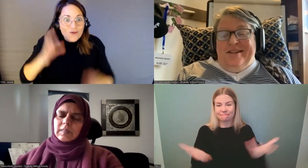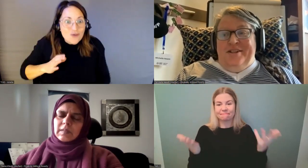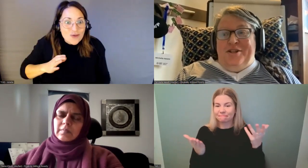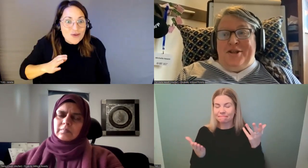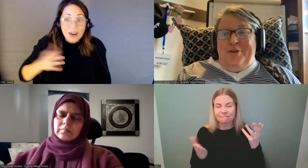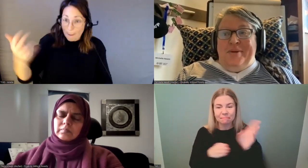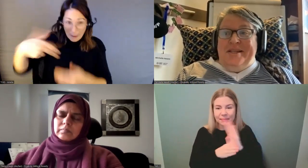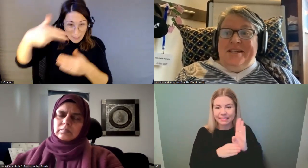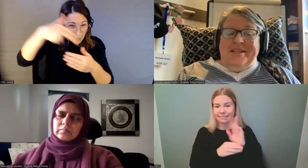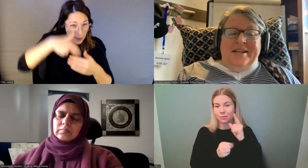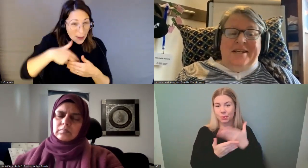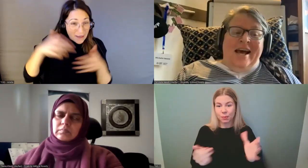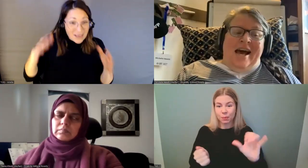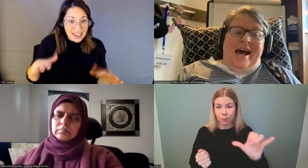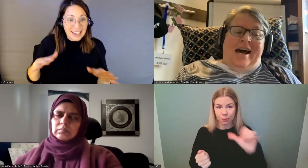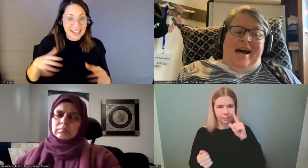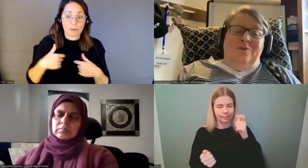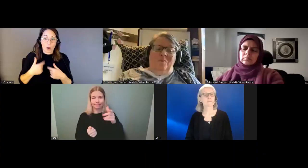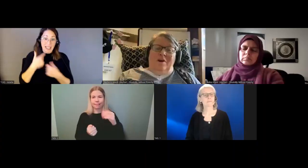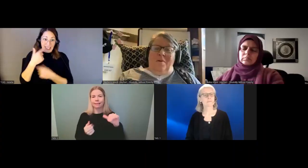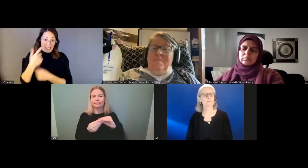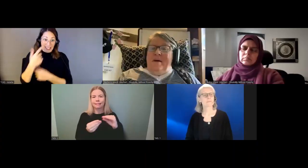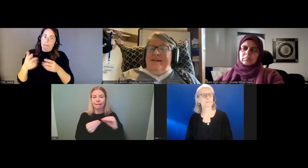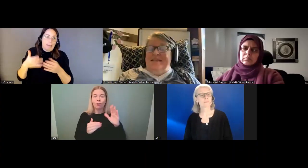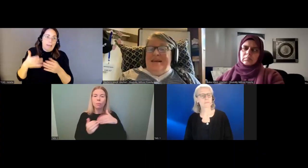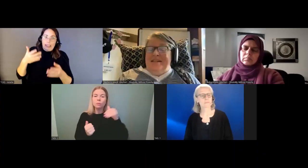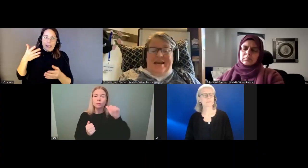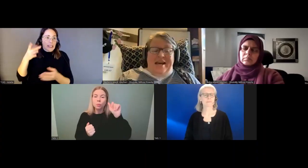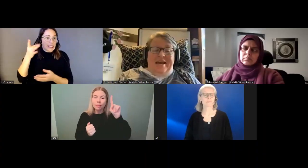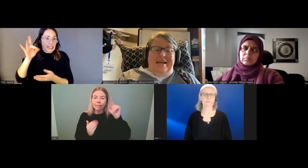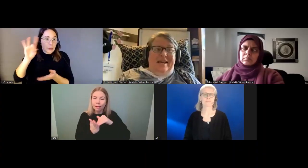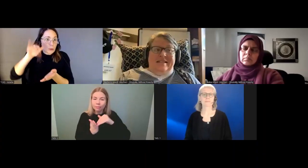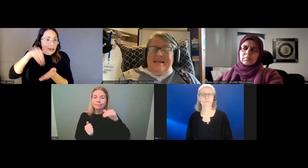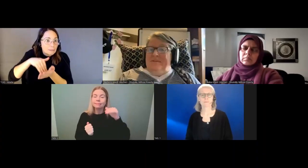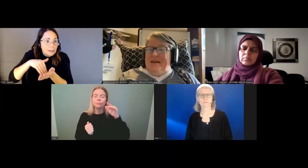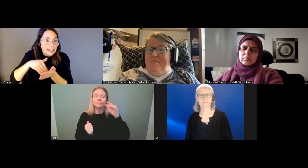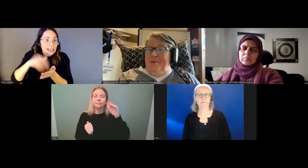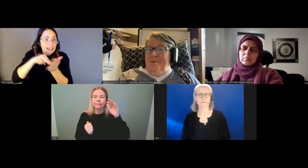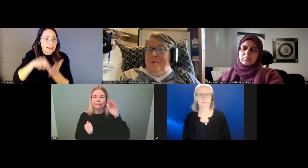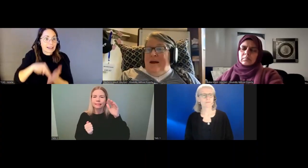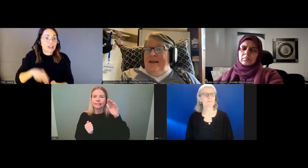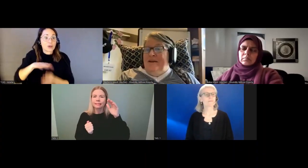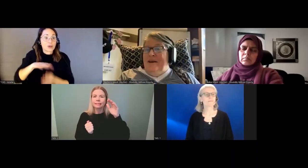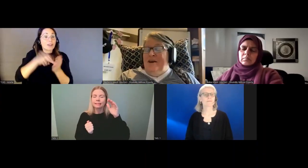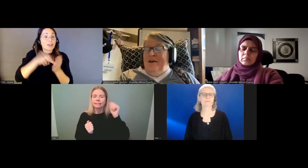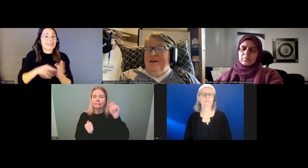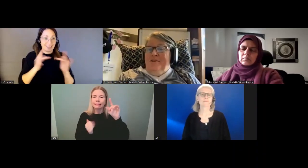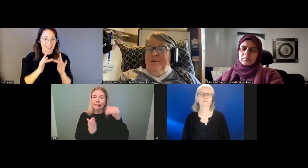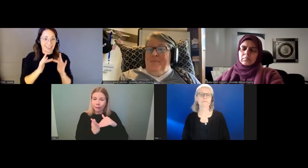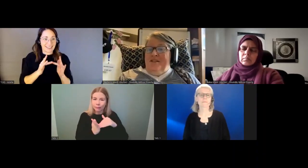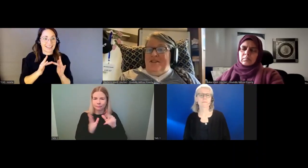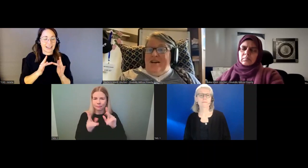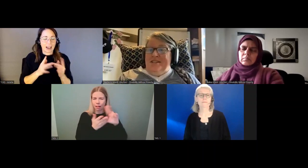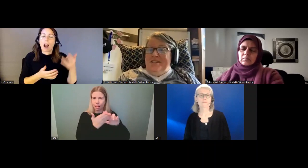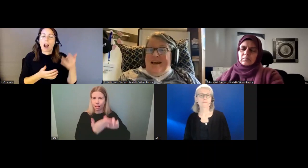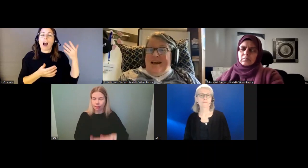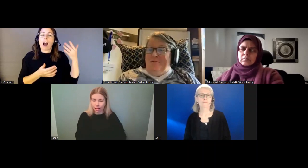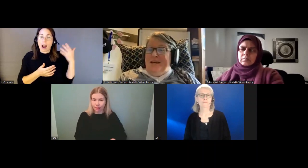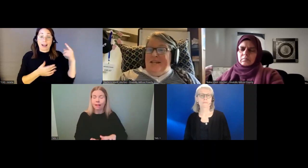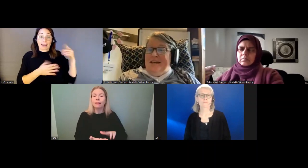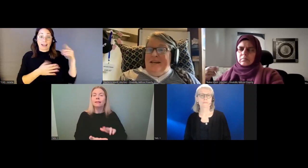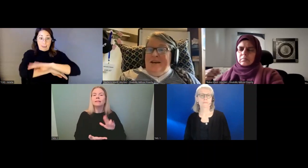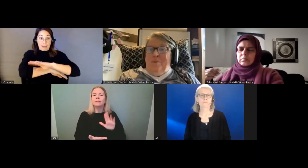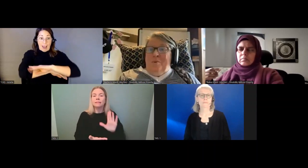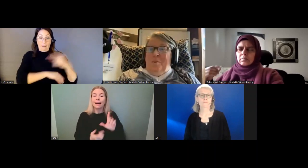18,000 signatures on the petition, and going back to that day in September when the bill started